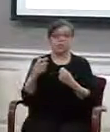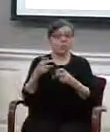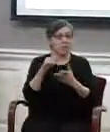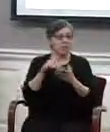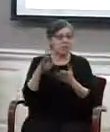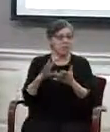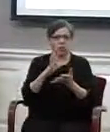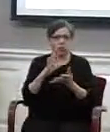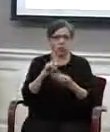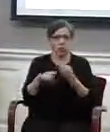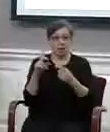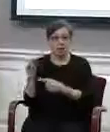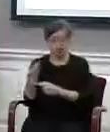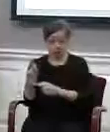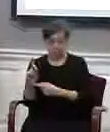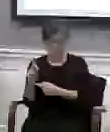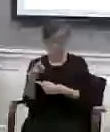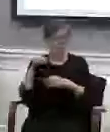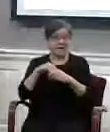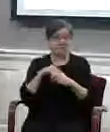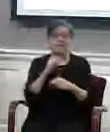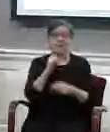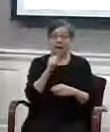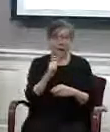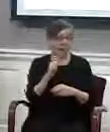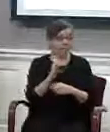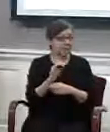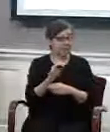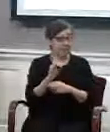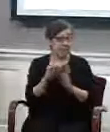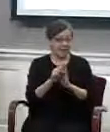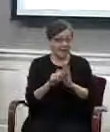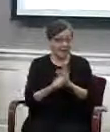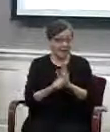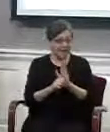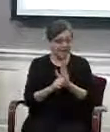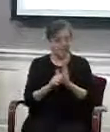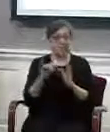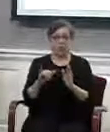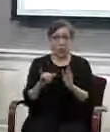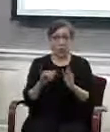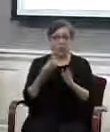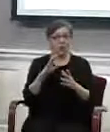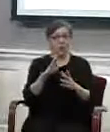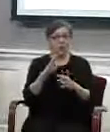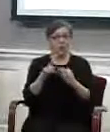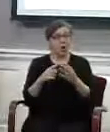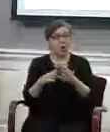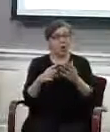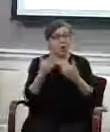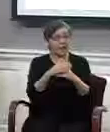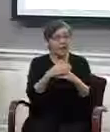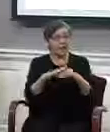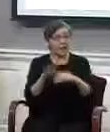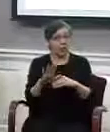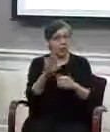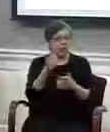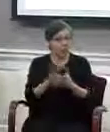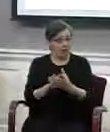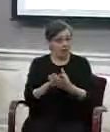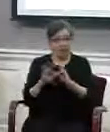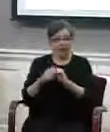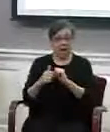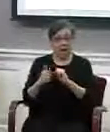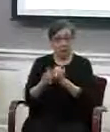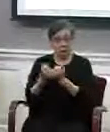in non-democratic states. In doing so, they reflected on the constraints that have been placed on their own beliefs and how to ensure the rights of